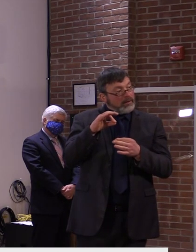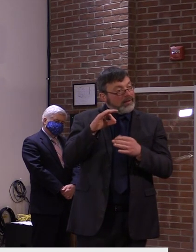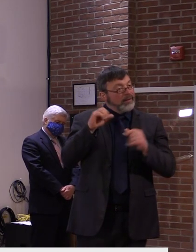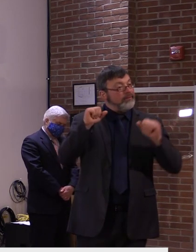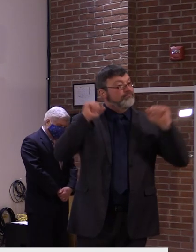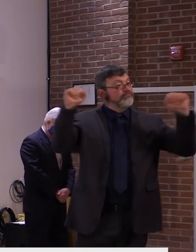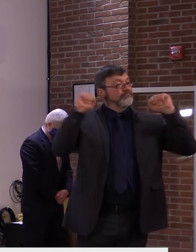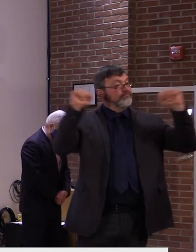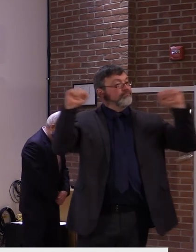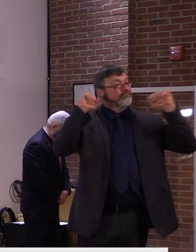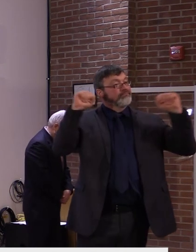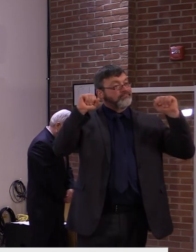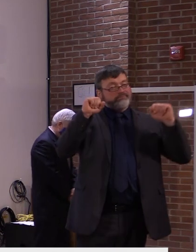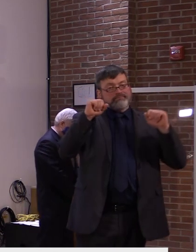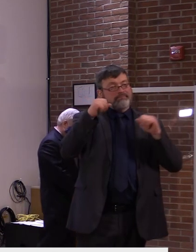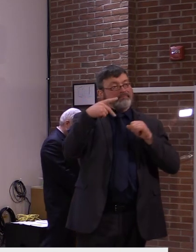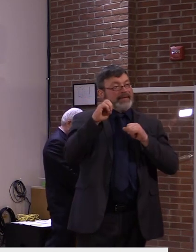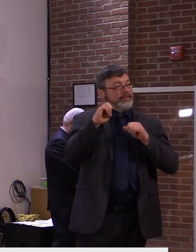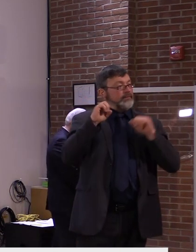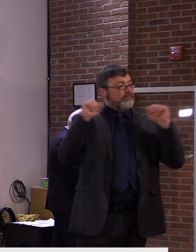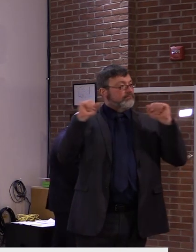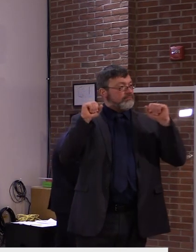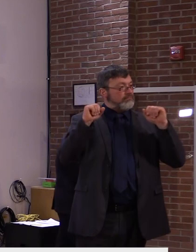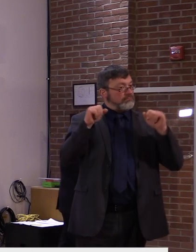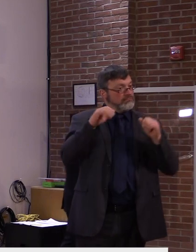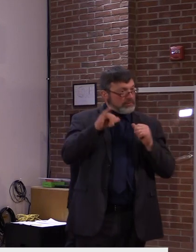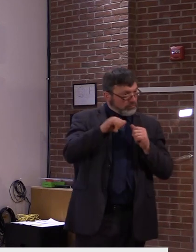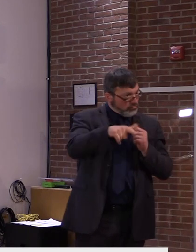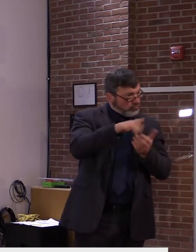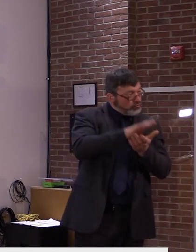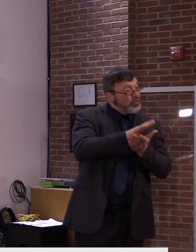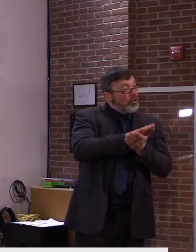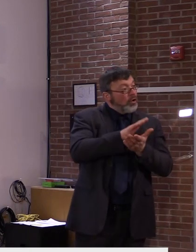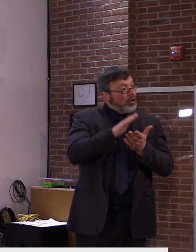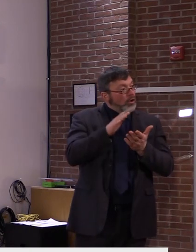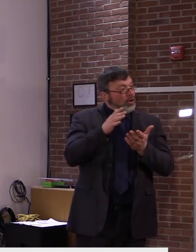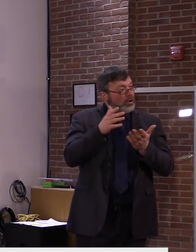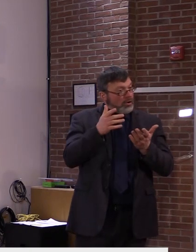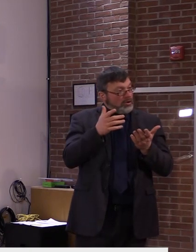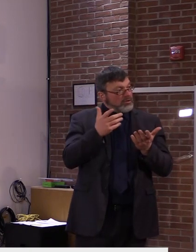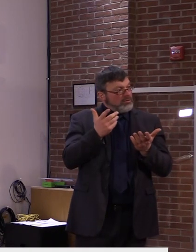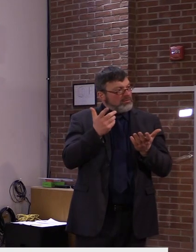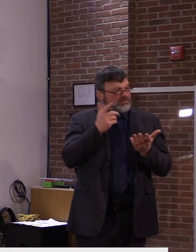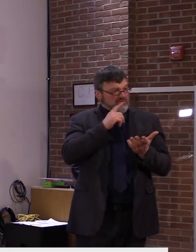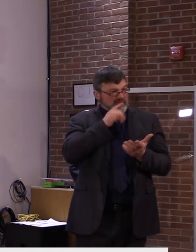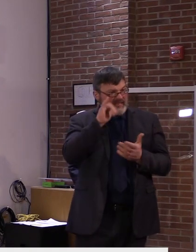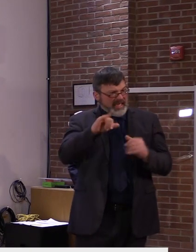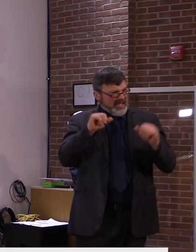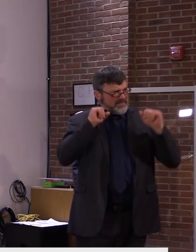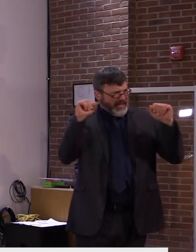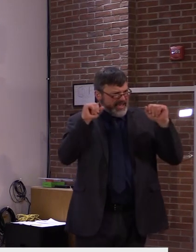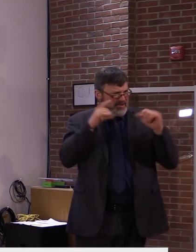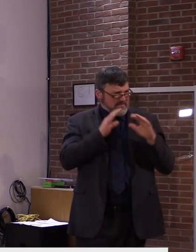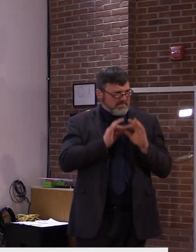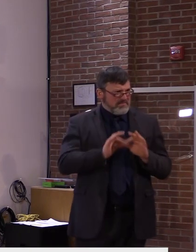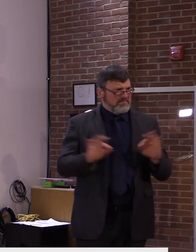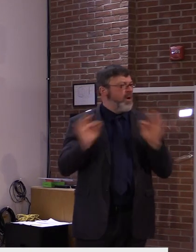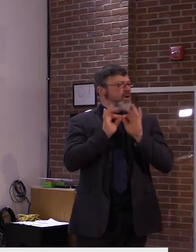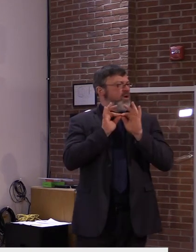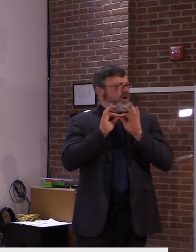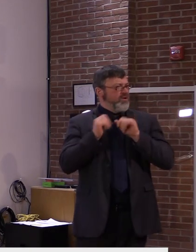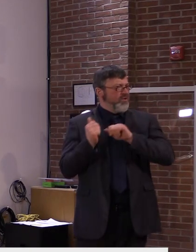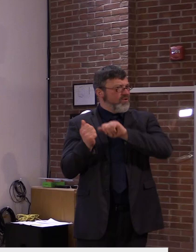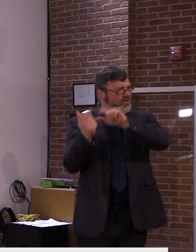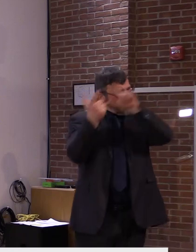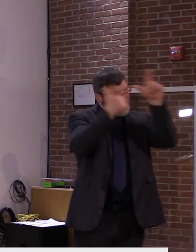schools, since that basically touches on all the kids that are in school. If there's any look at loosening up some